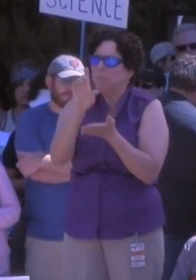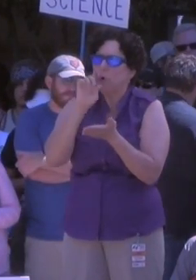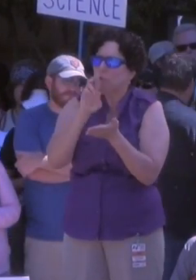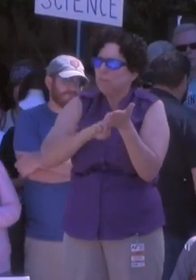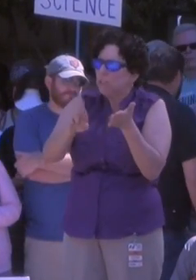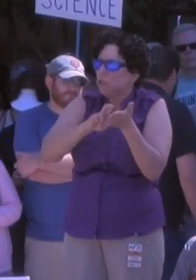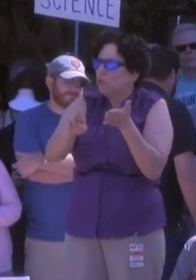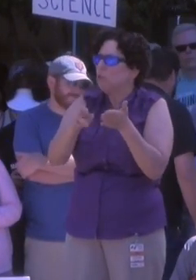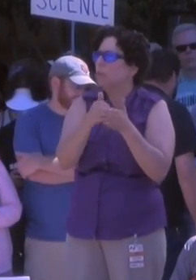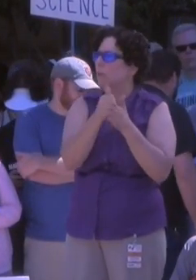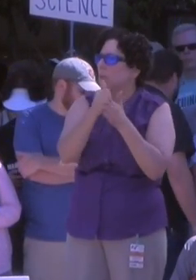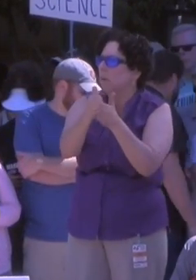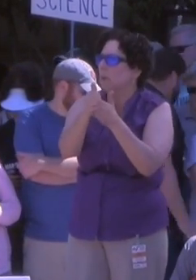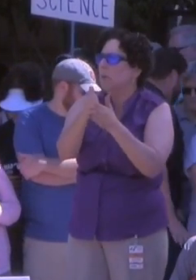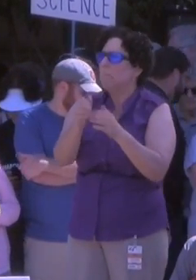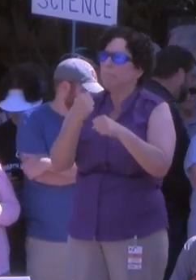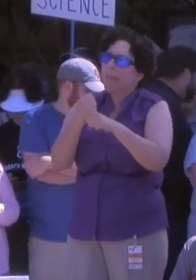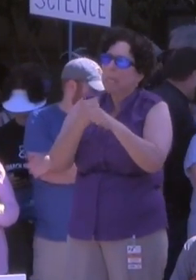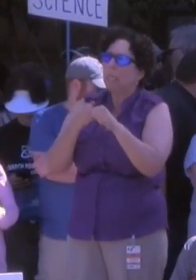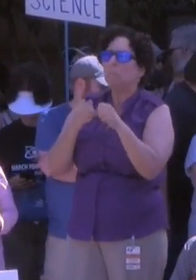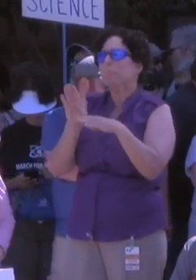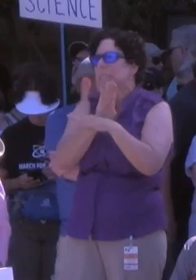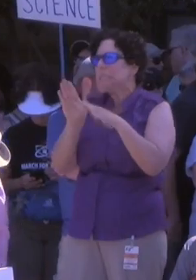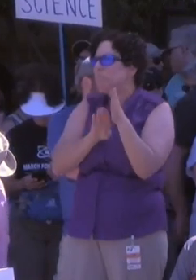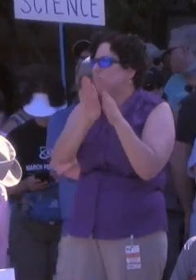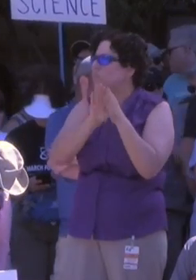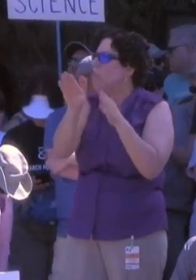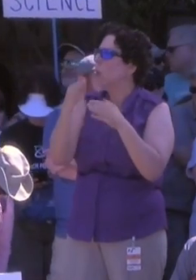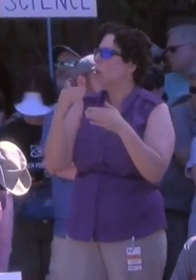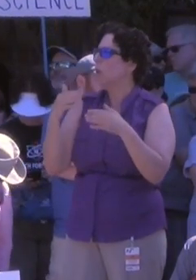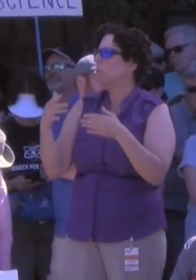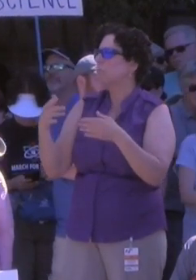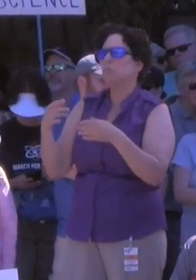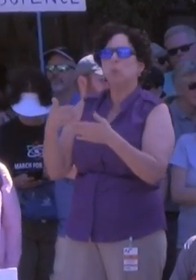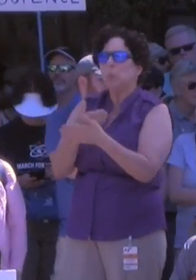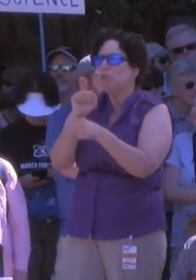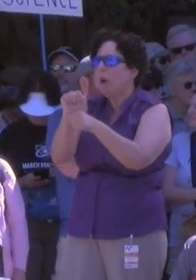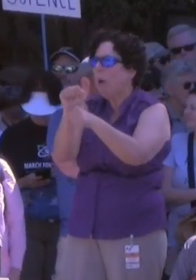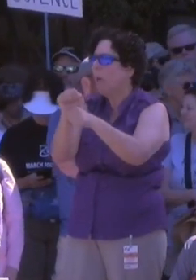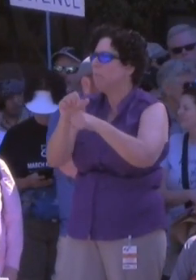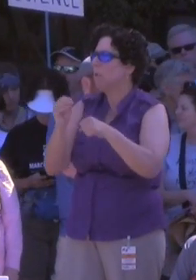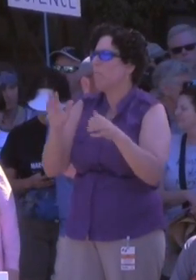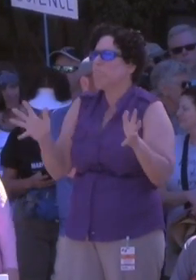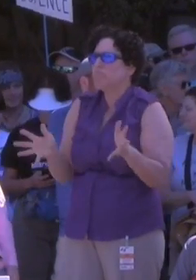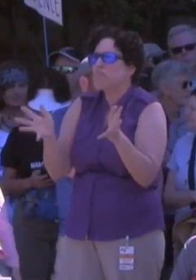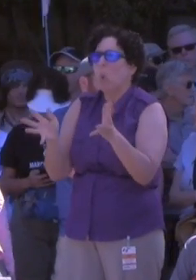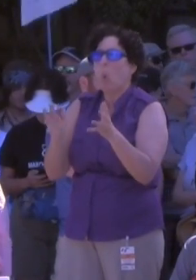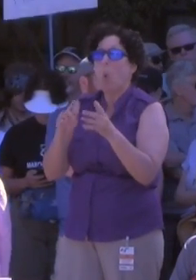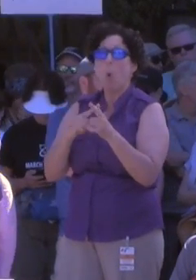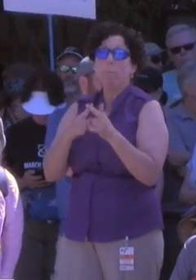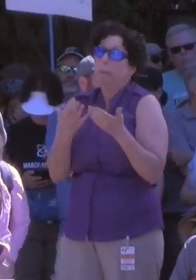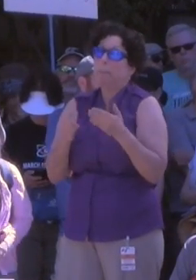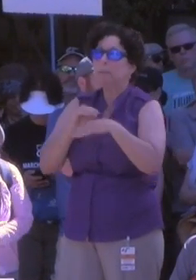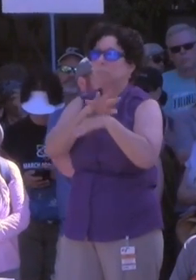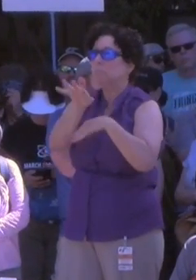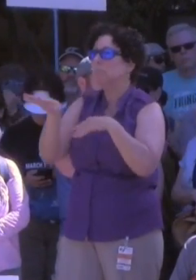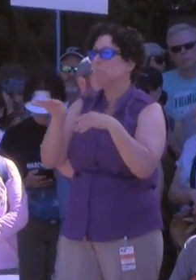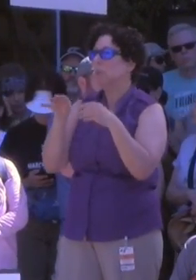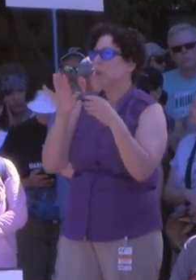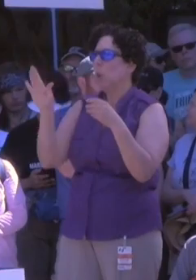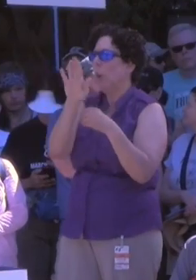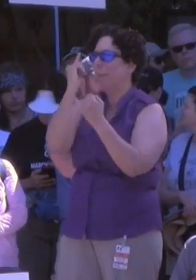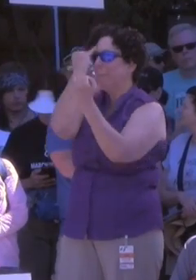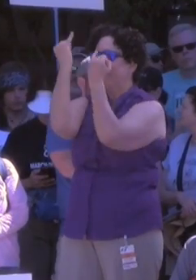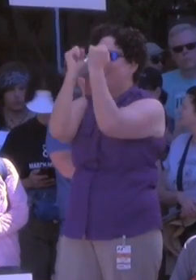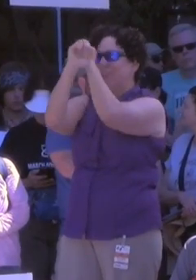innovation, ultimately create jobs and prosperity, or just stimulate the imagination.